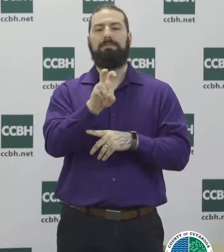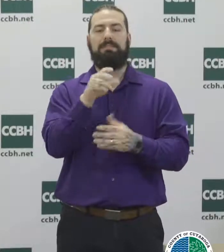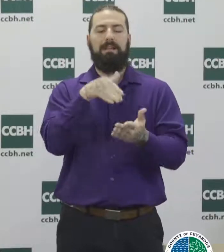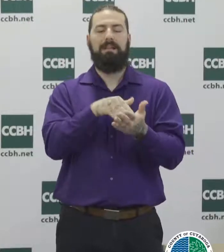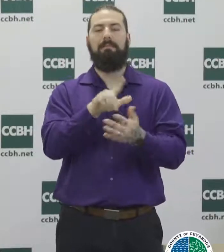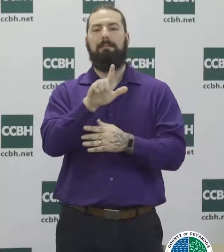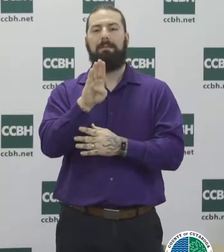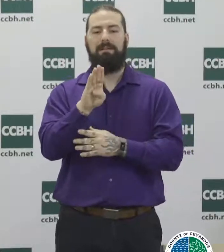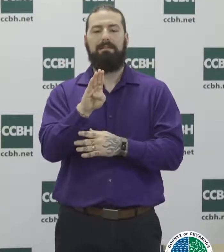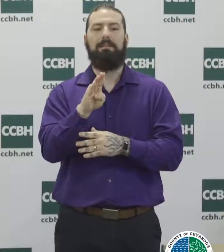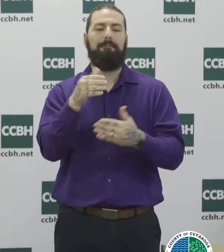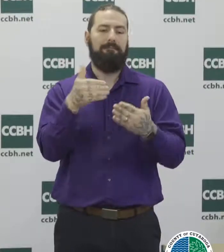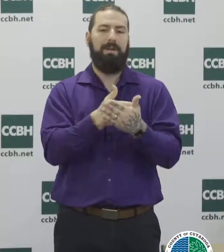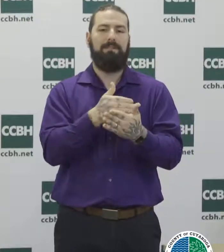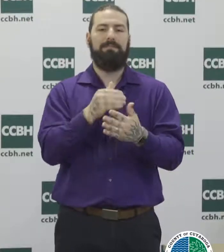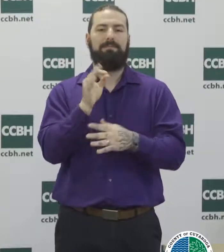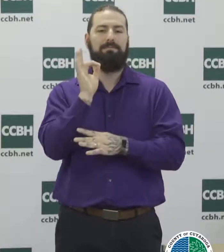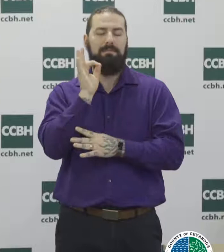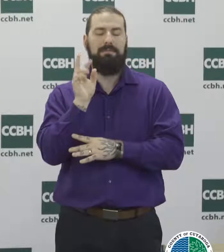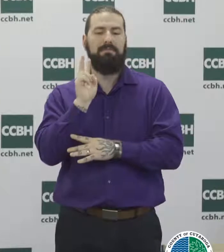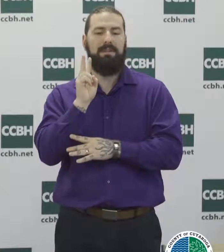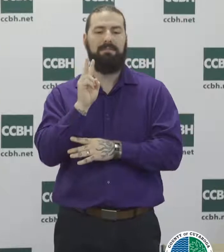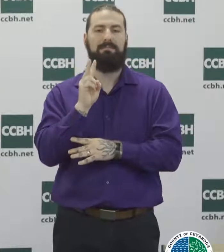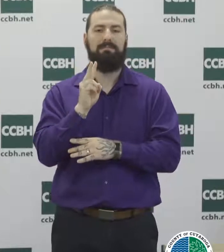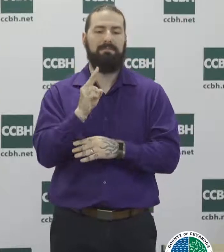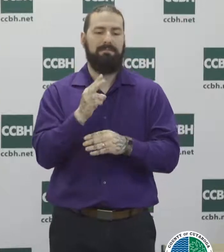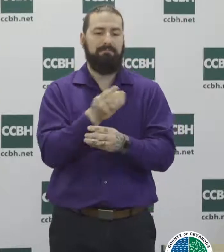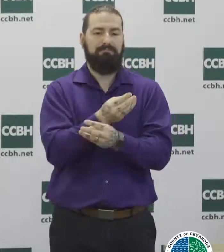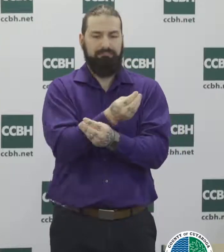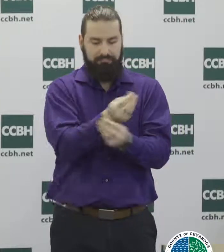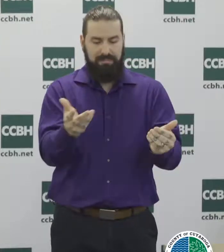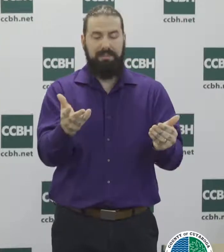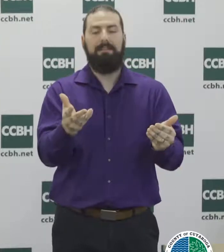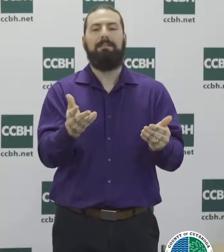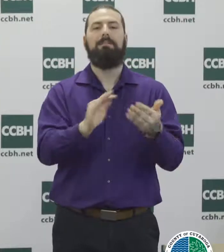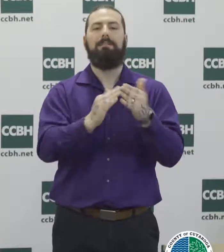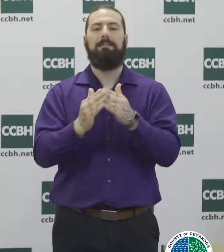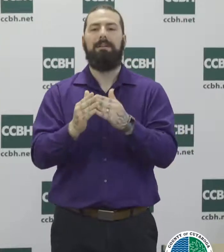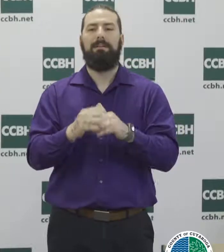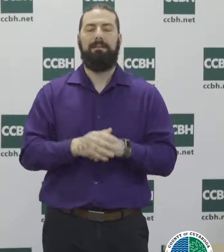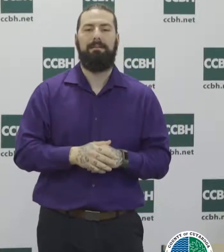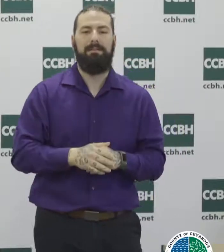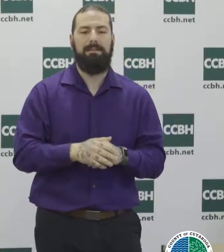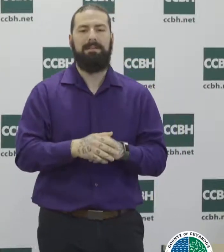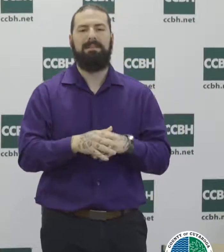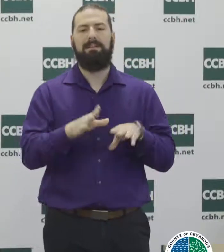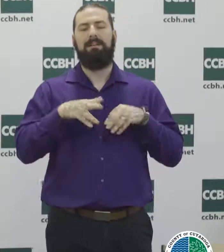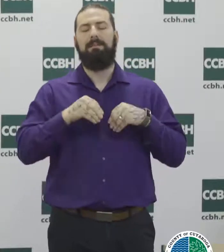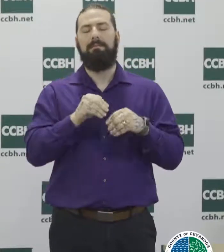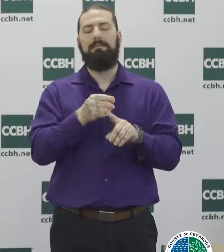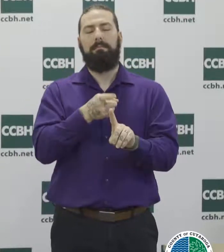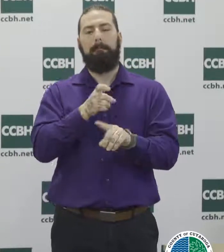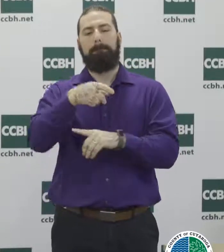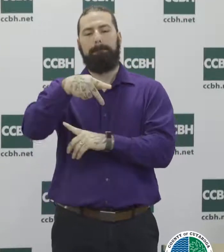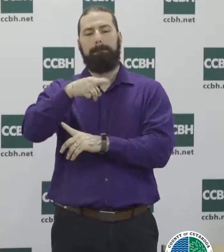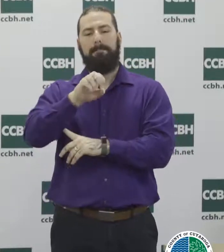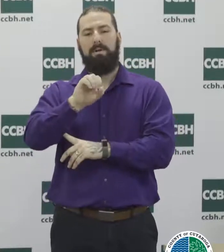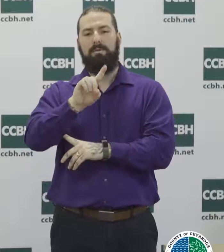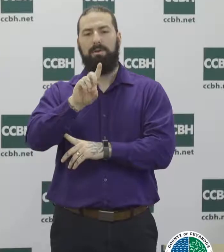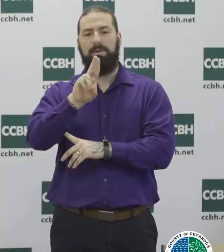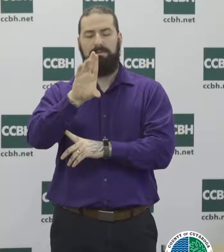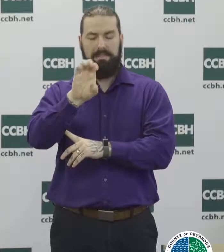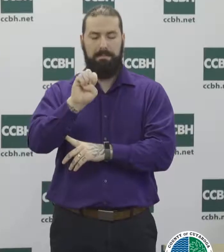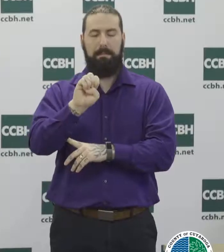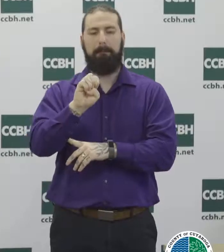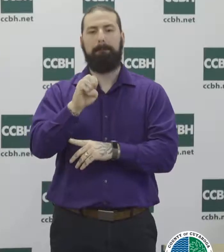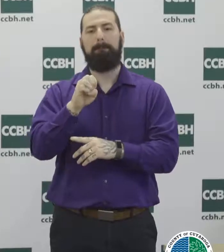to give to the community. The program is made possible through Produce Pack, which received a grant from the USDA